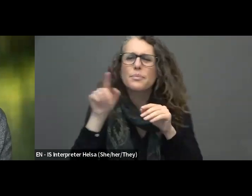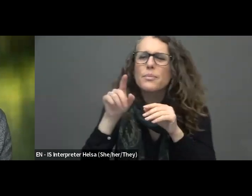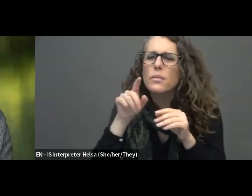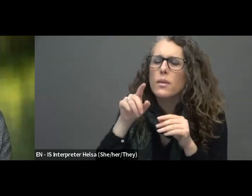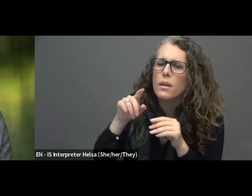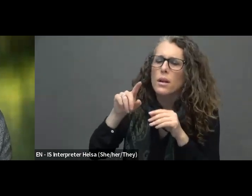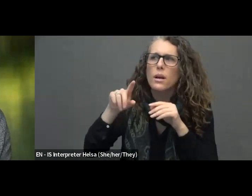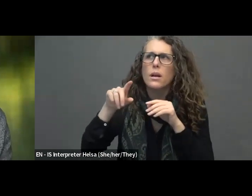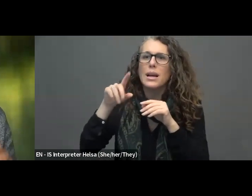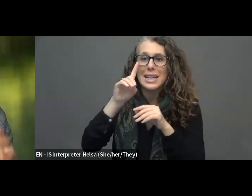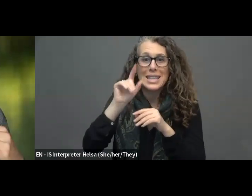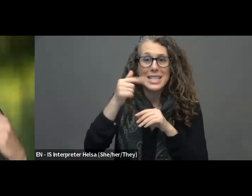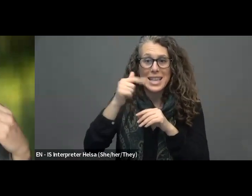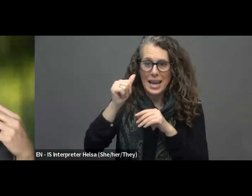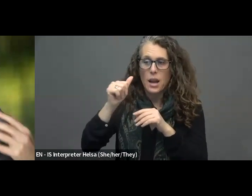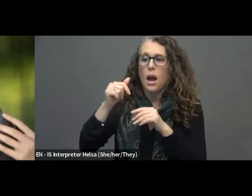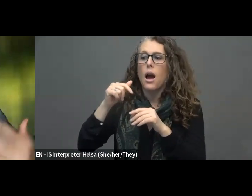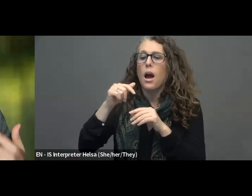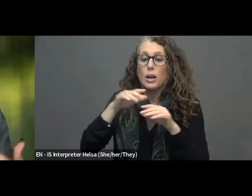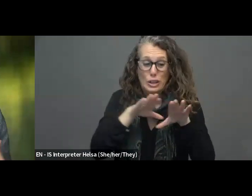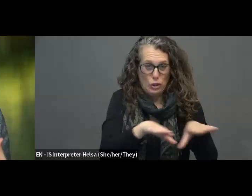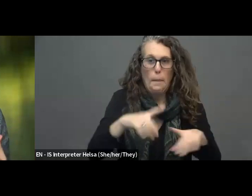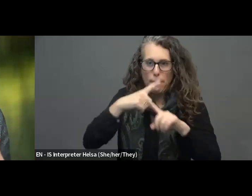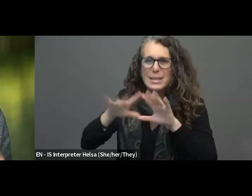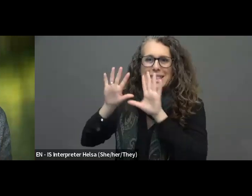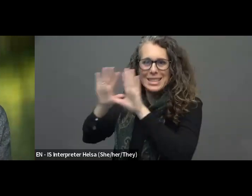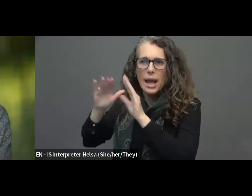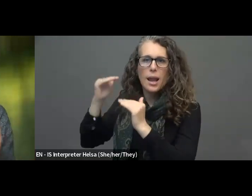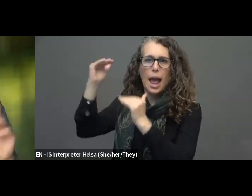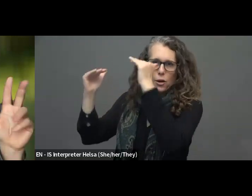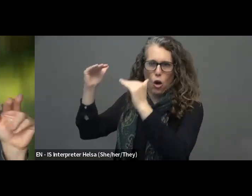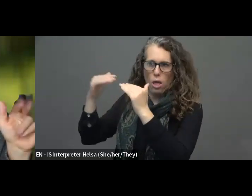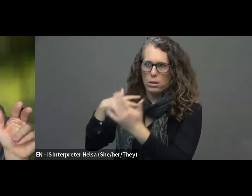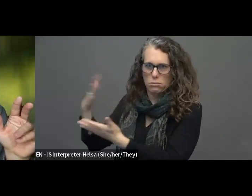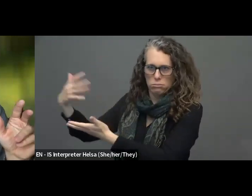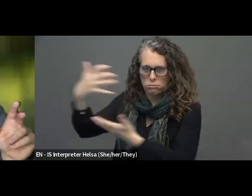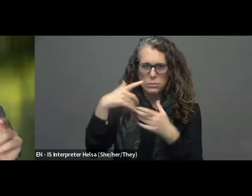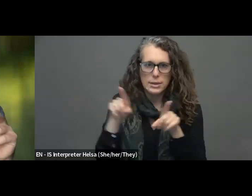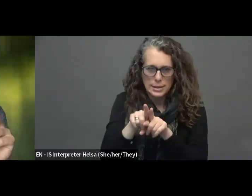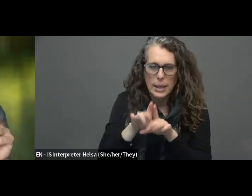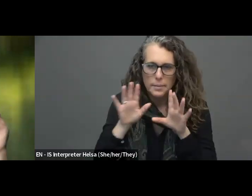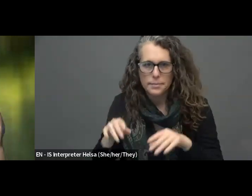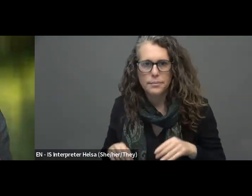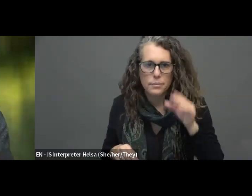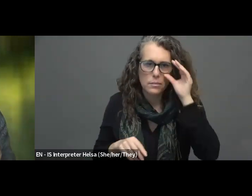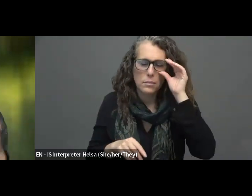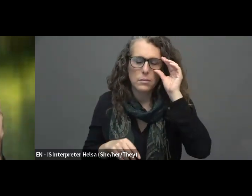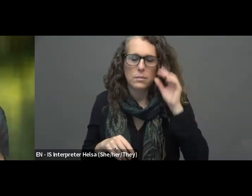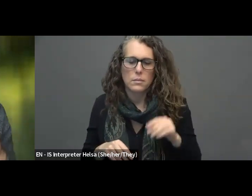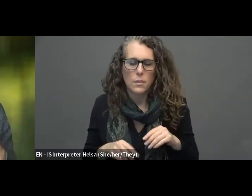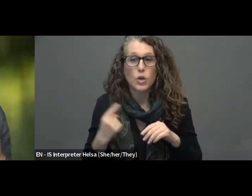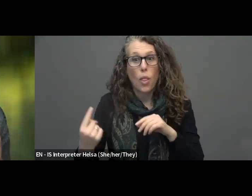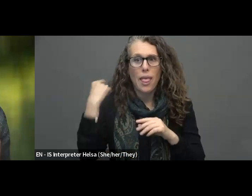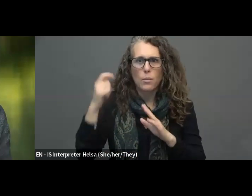adult signers. So basically, during the development of the test, actually redefined for us complexity